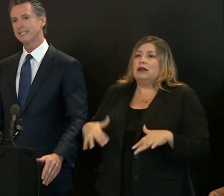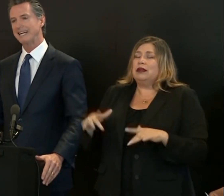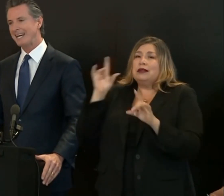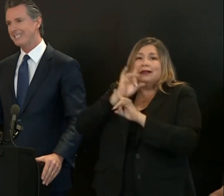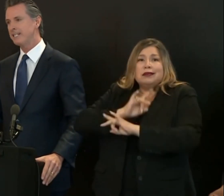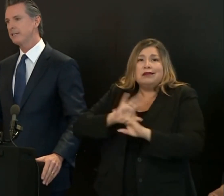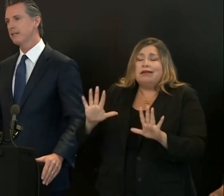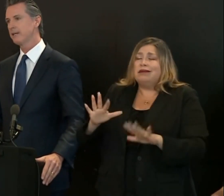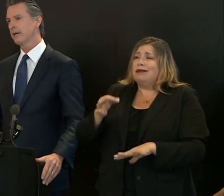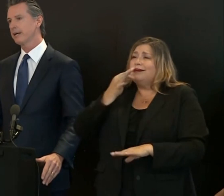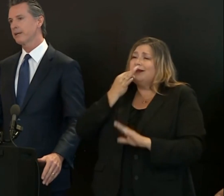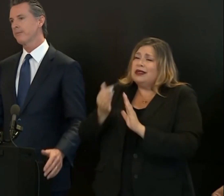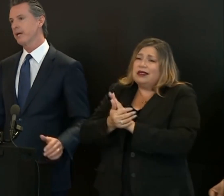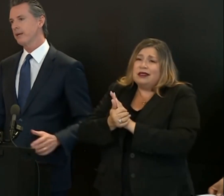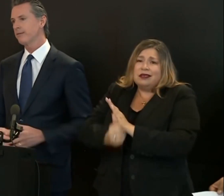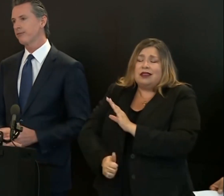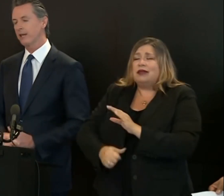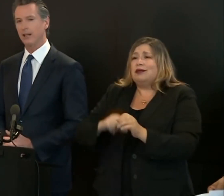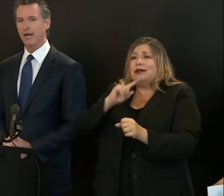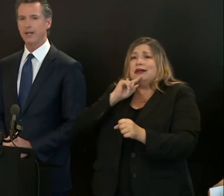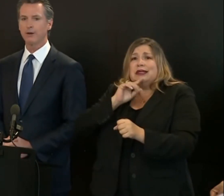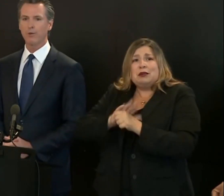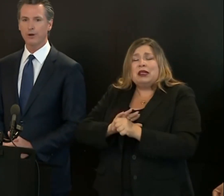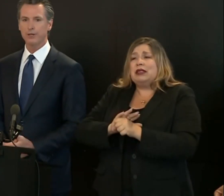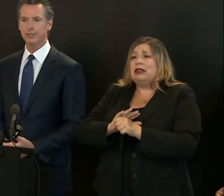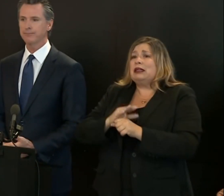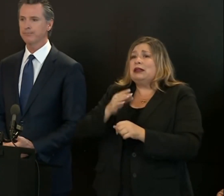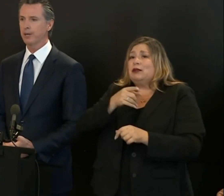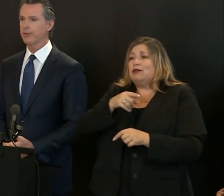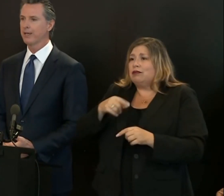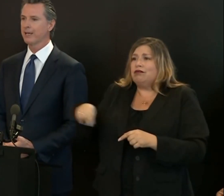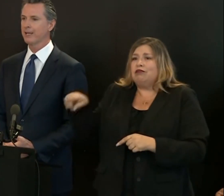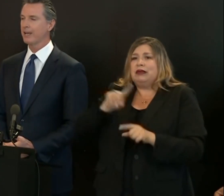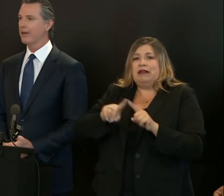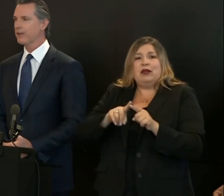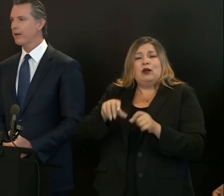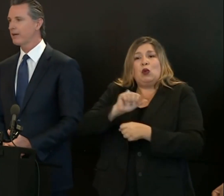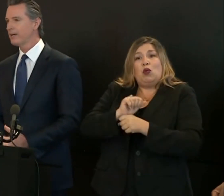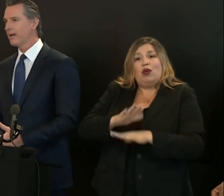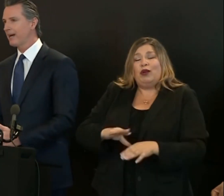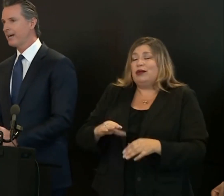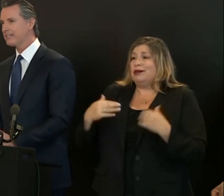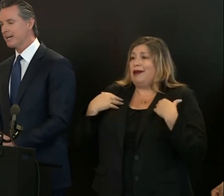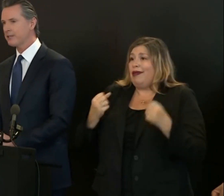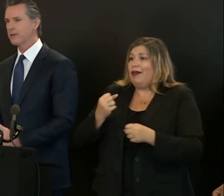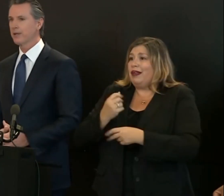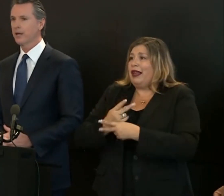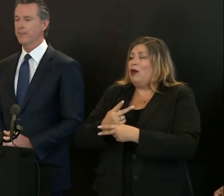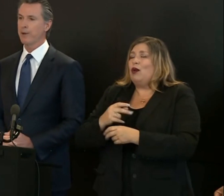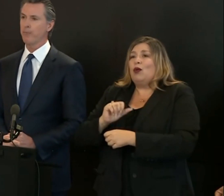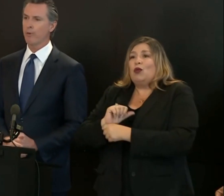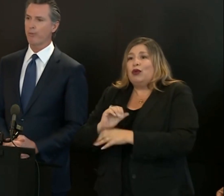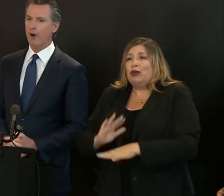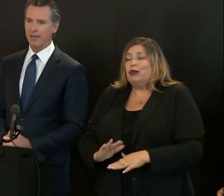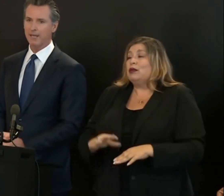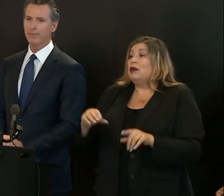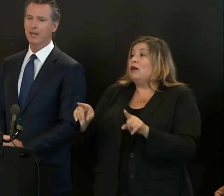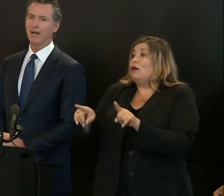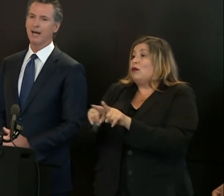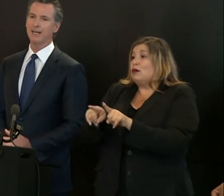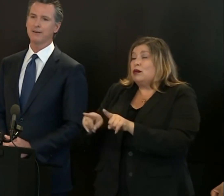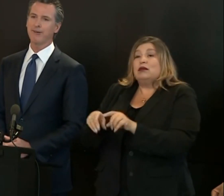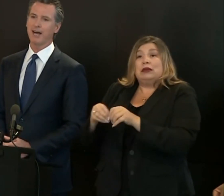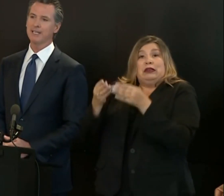extraordinarily talented and committed frontline workers, both in the healthcare sector, but more